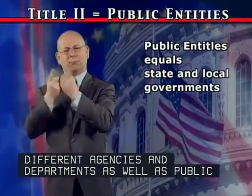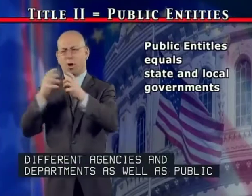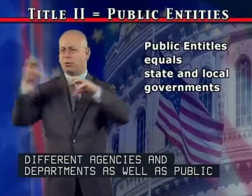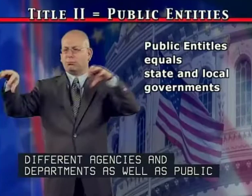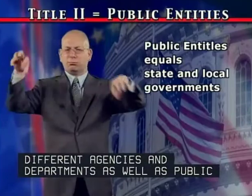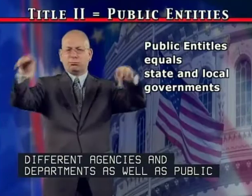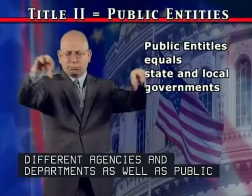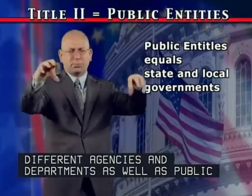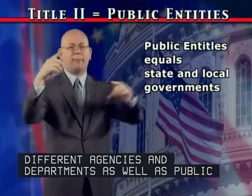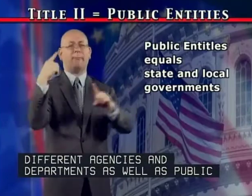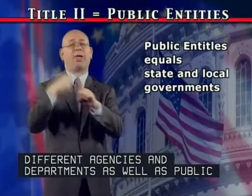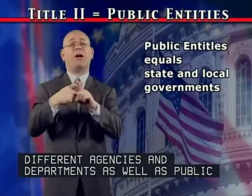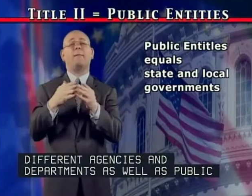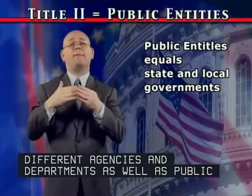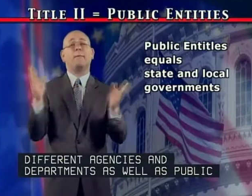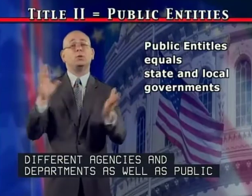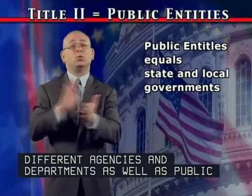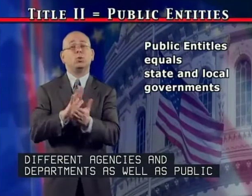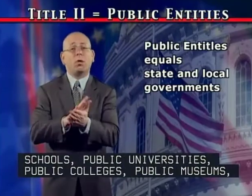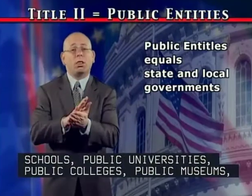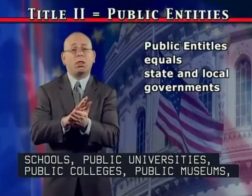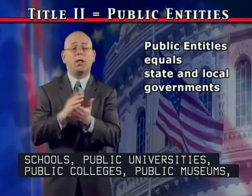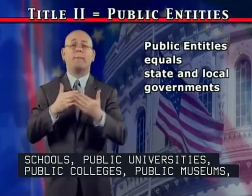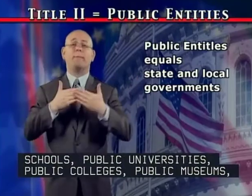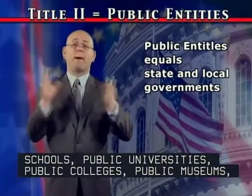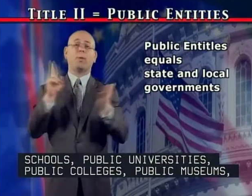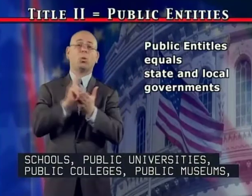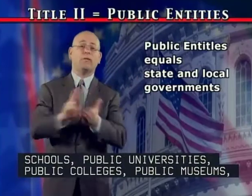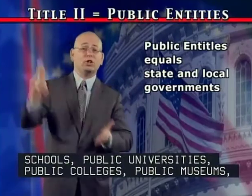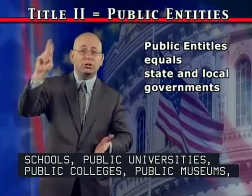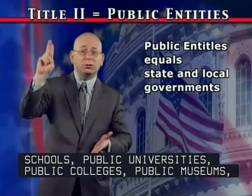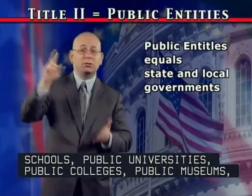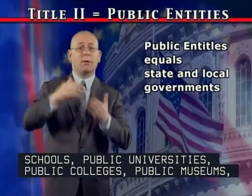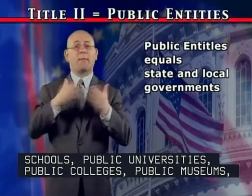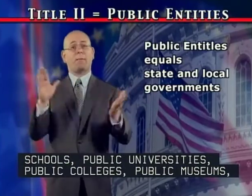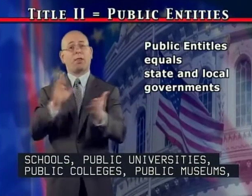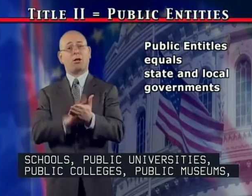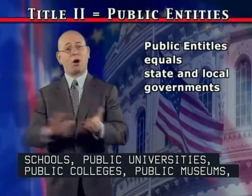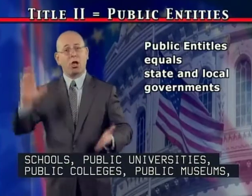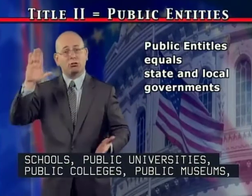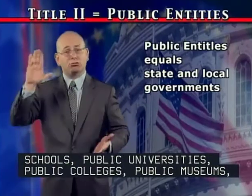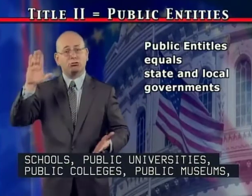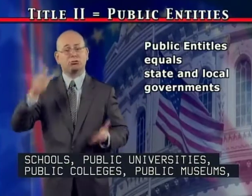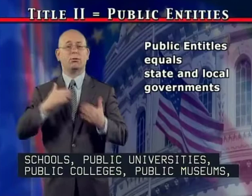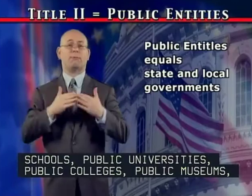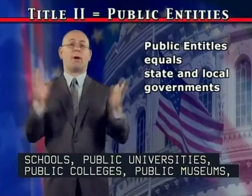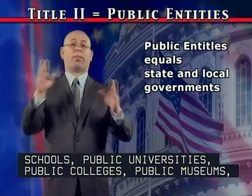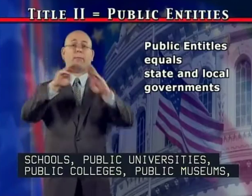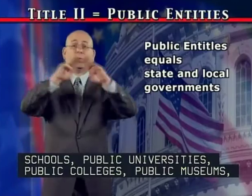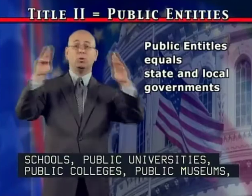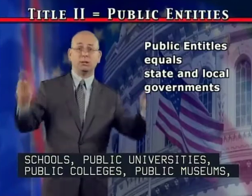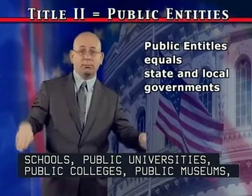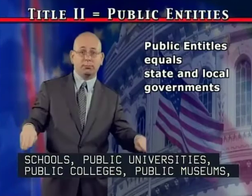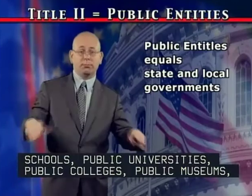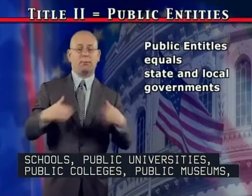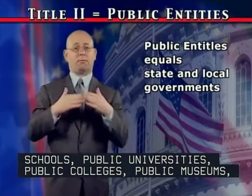Different agencies and departments, as well as public schools, public universities, public colleges, public